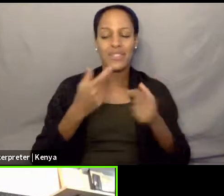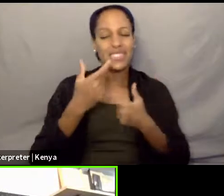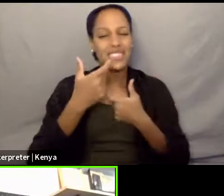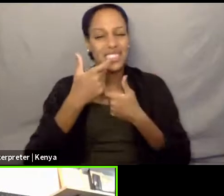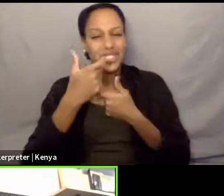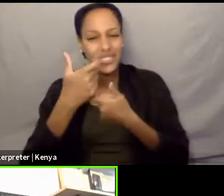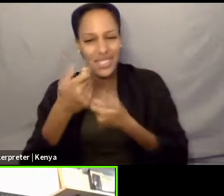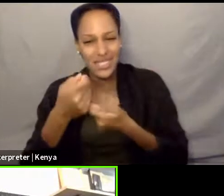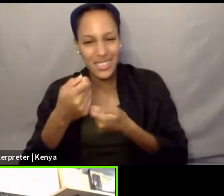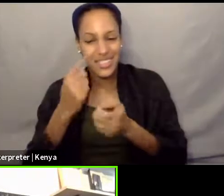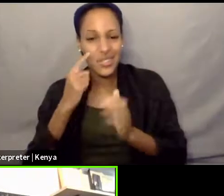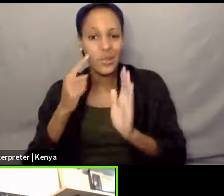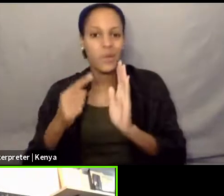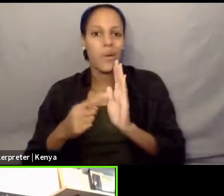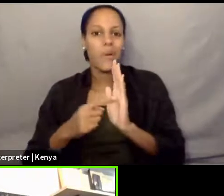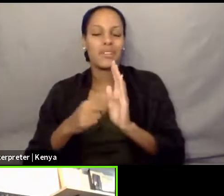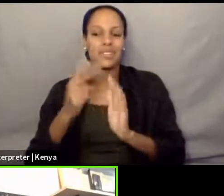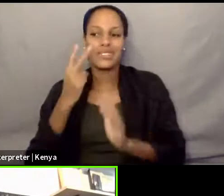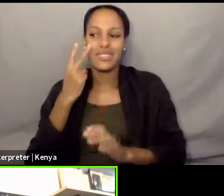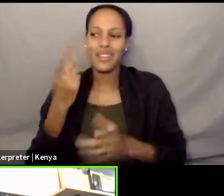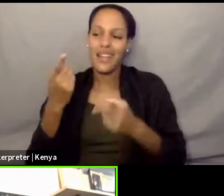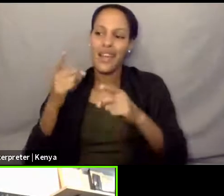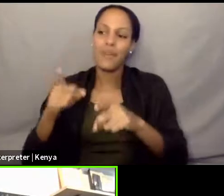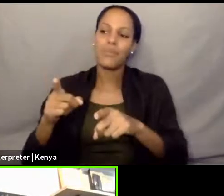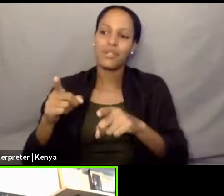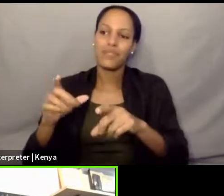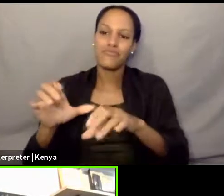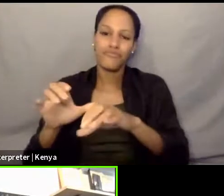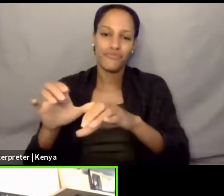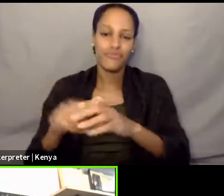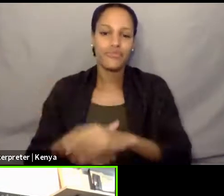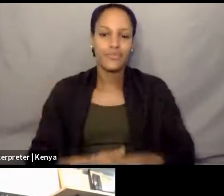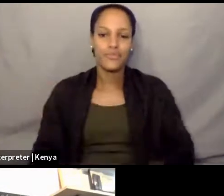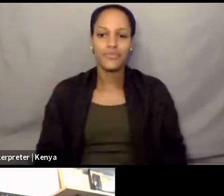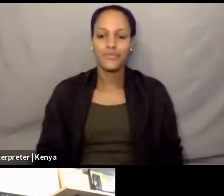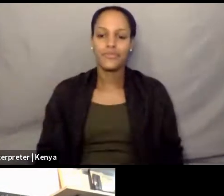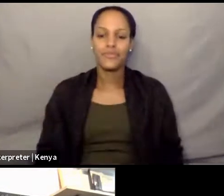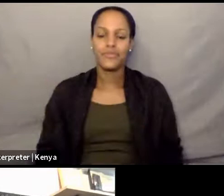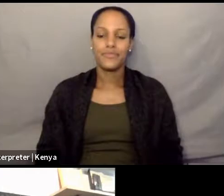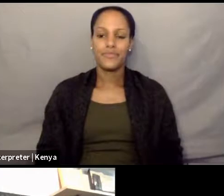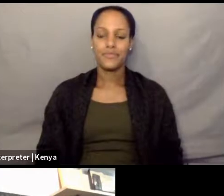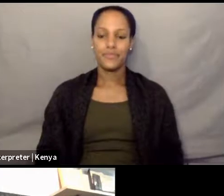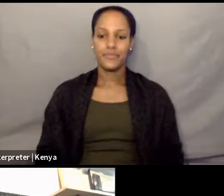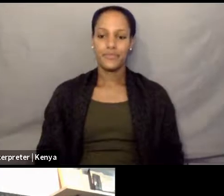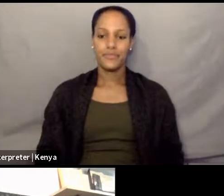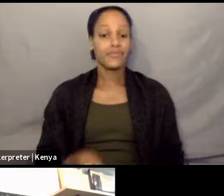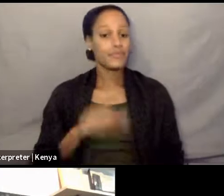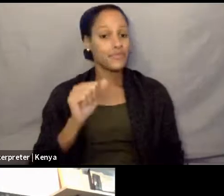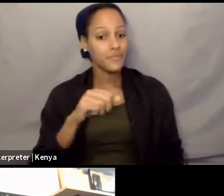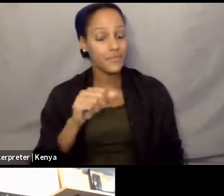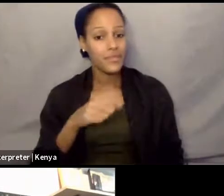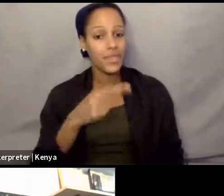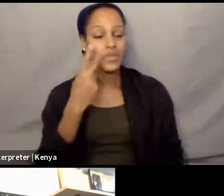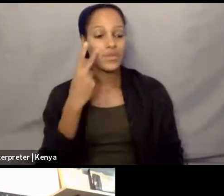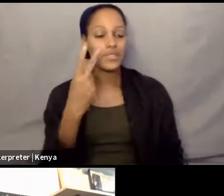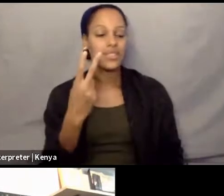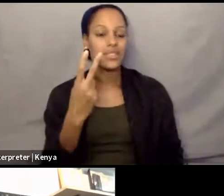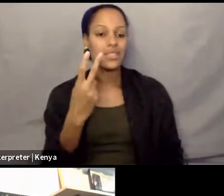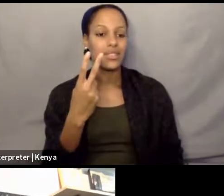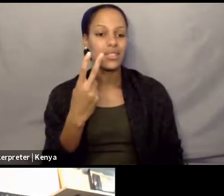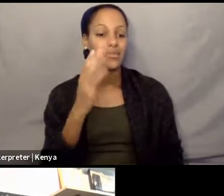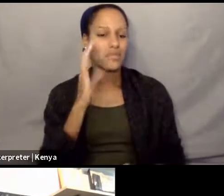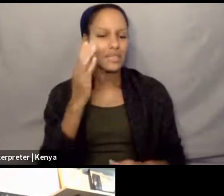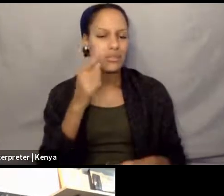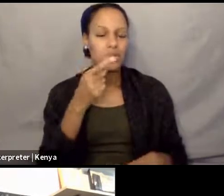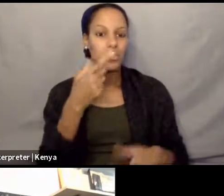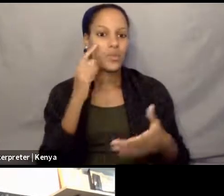to witness, you know, to see it for sure. Yeah, you seem disposed to see the good in the world and in people.